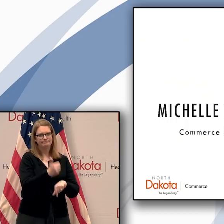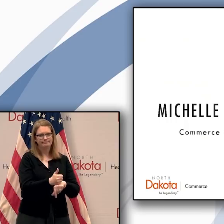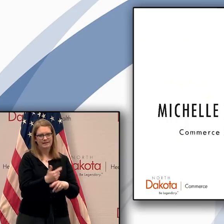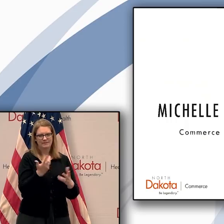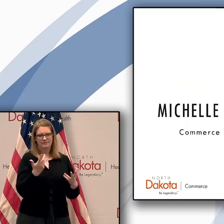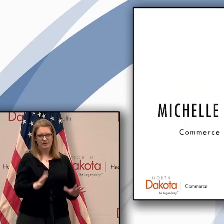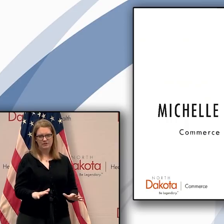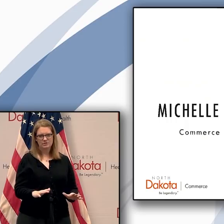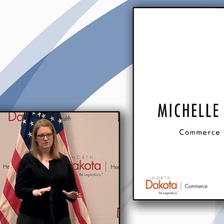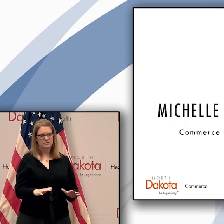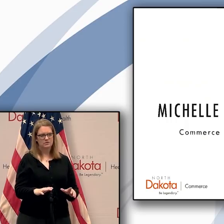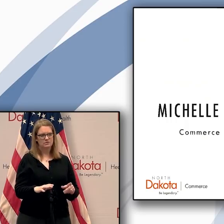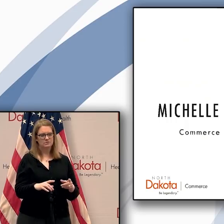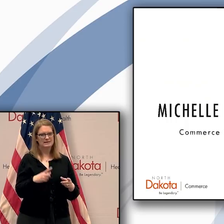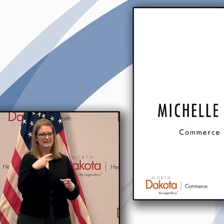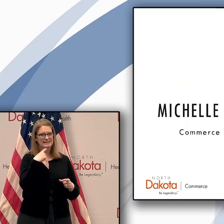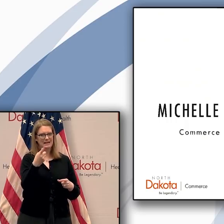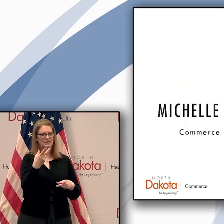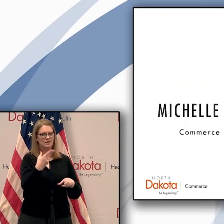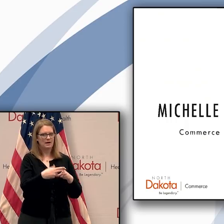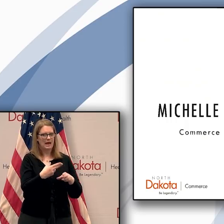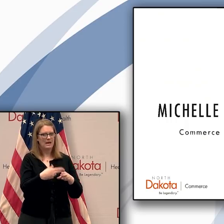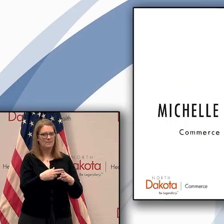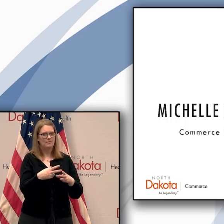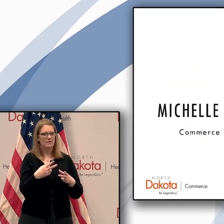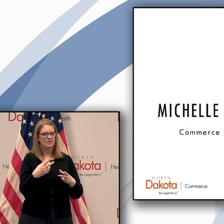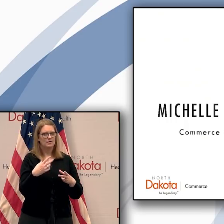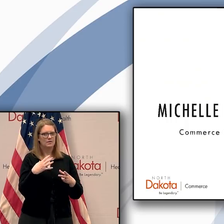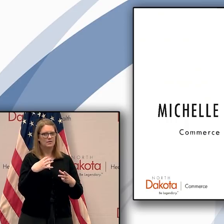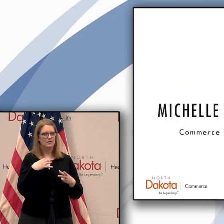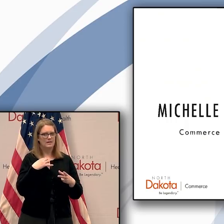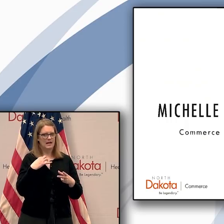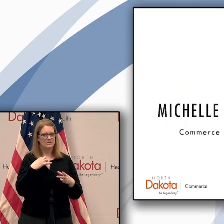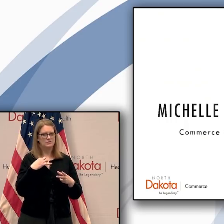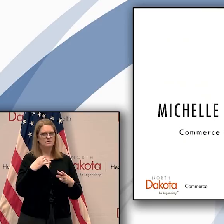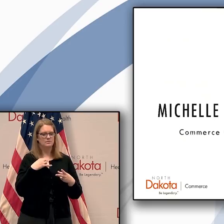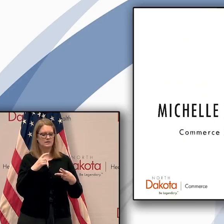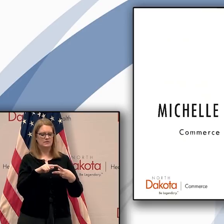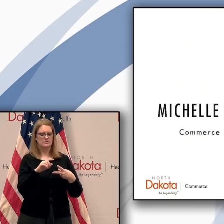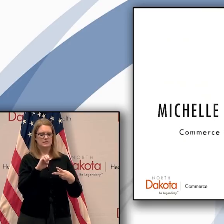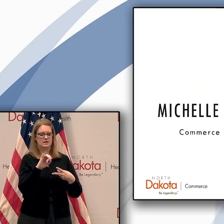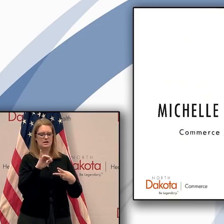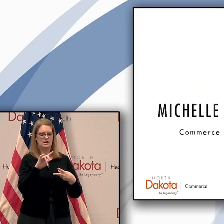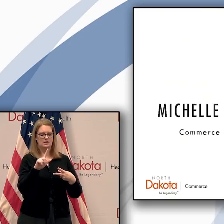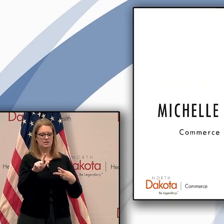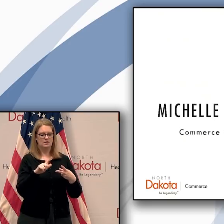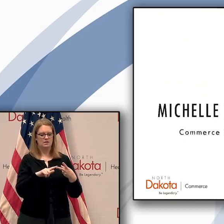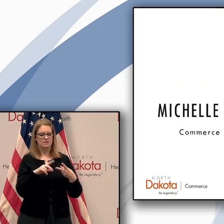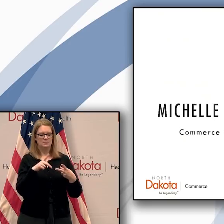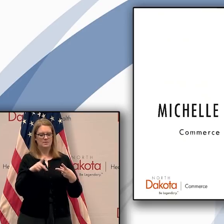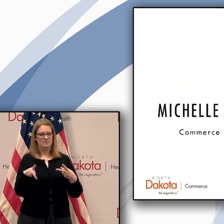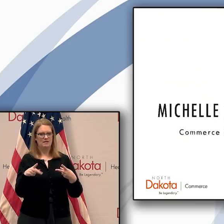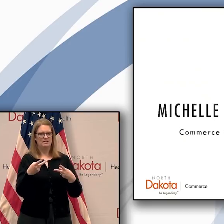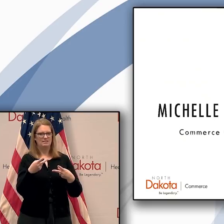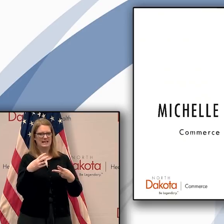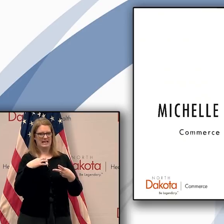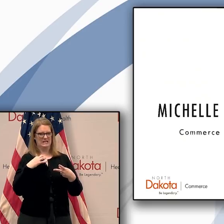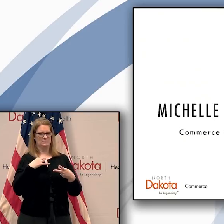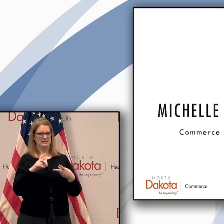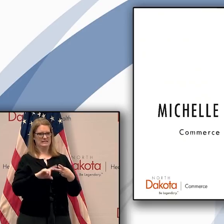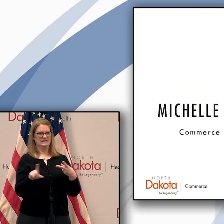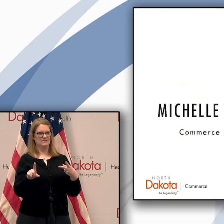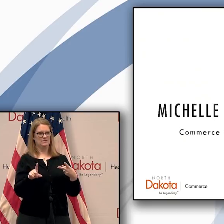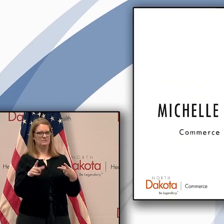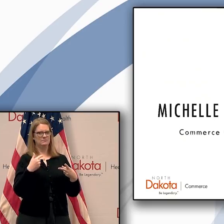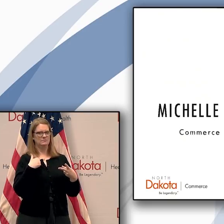your name to follow up with you, the eligibility is different for the PPP and the EIDL, and I do not want to give you the wrong information. So I'd like to follow